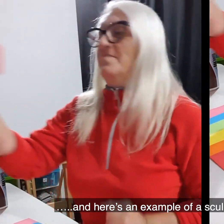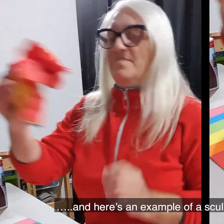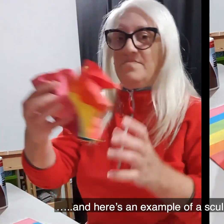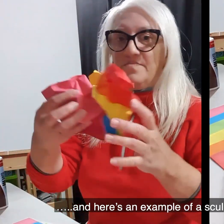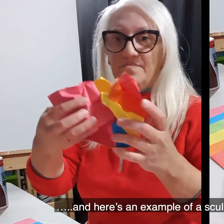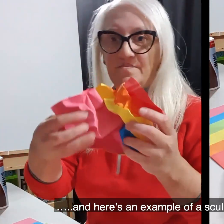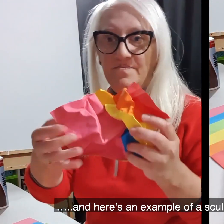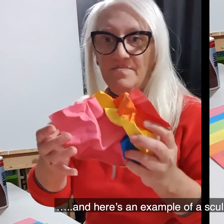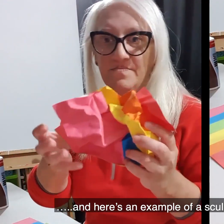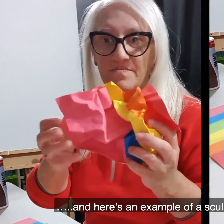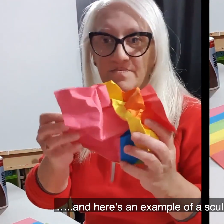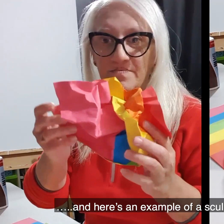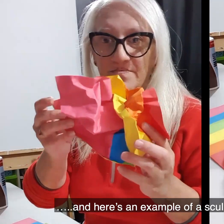earlier.